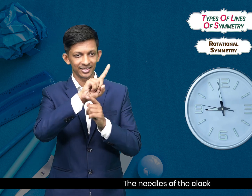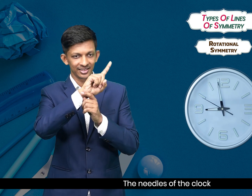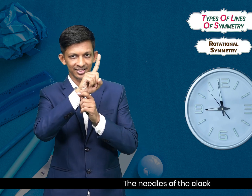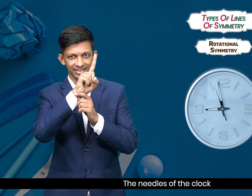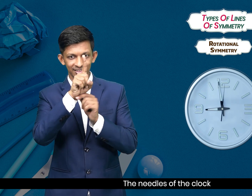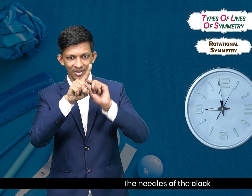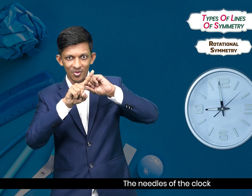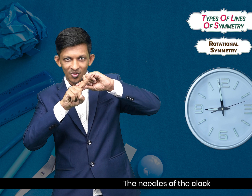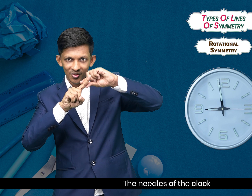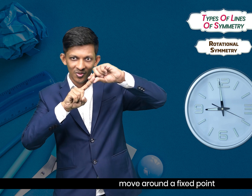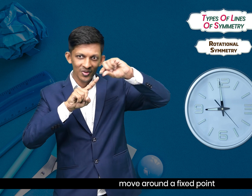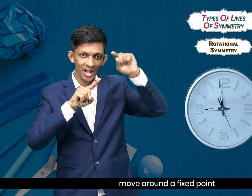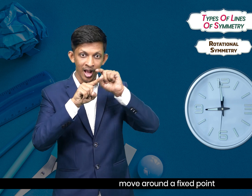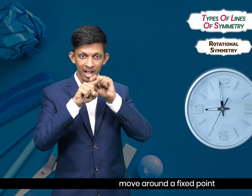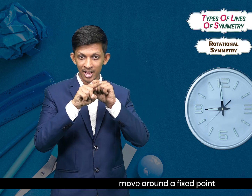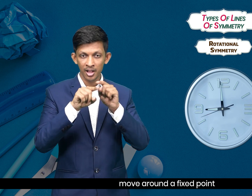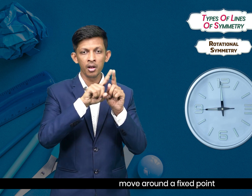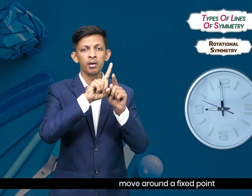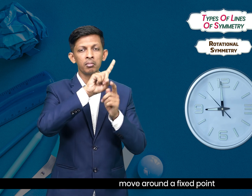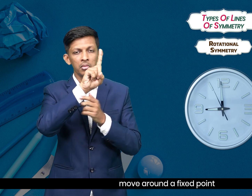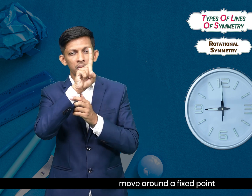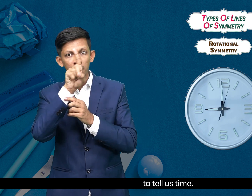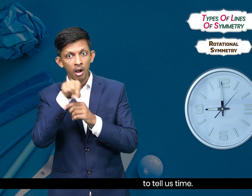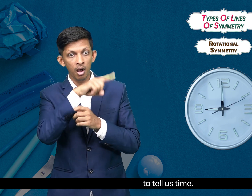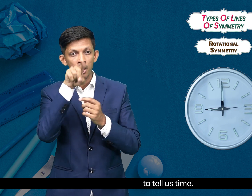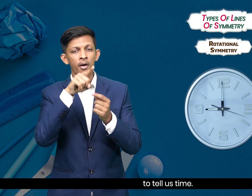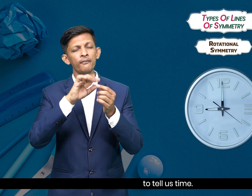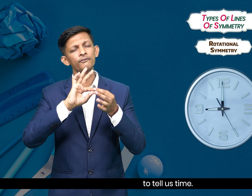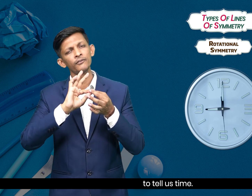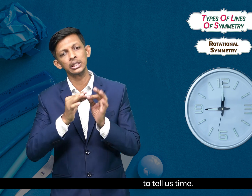The needles of the clock move around a fixed point to tell us time.